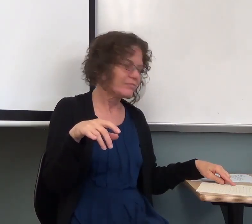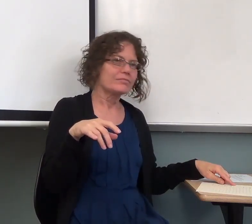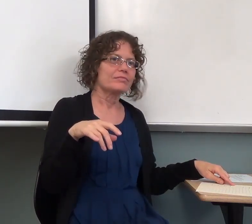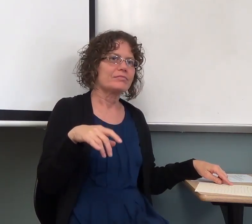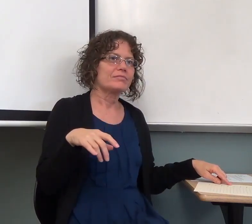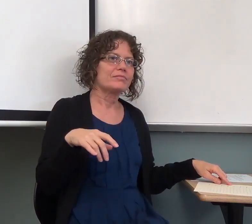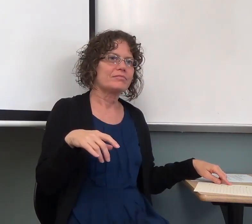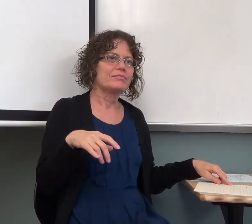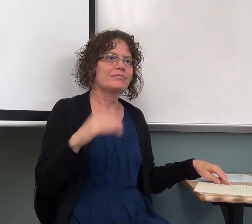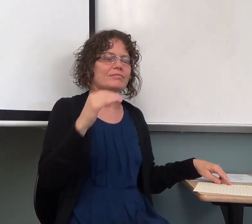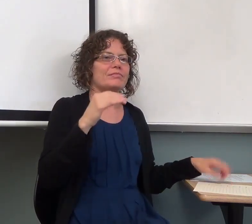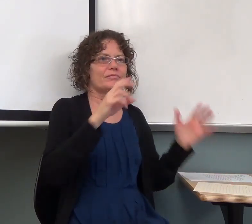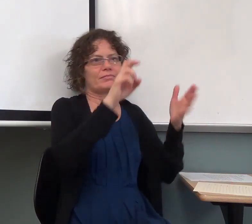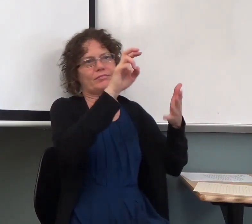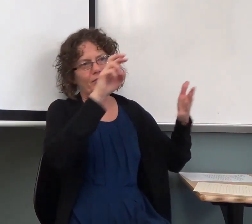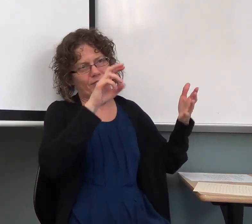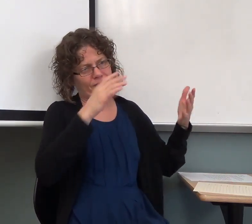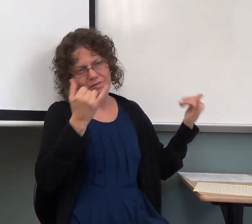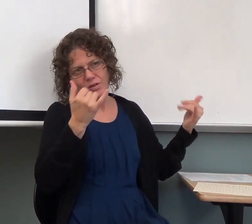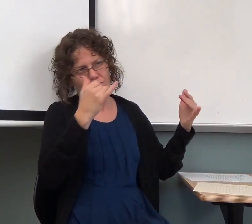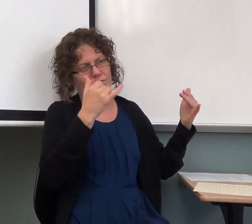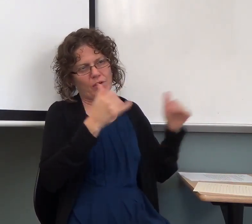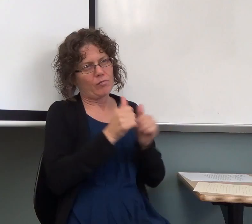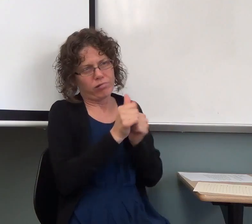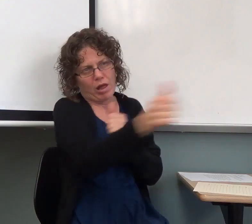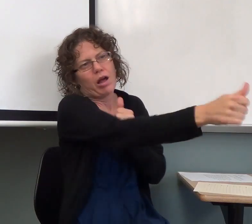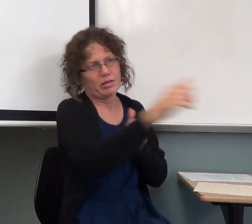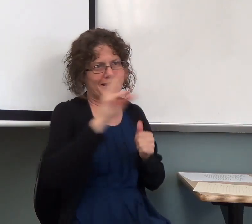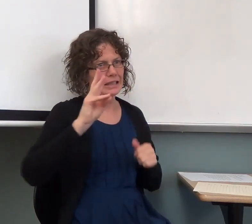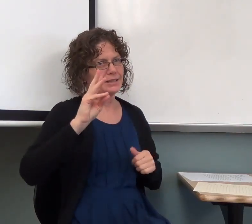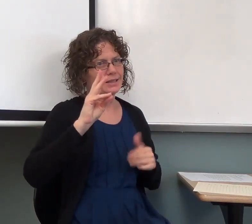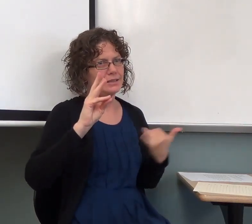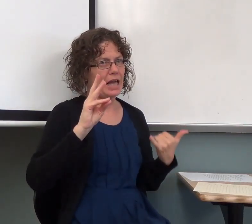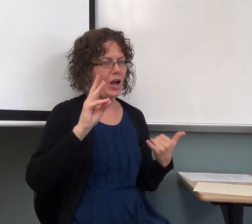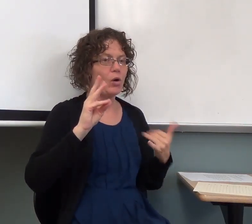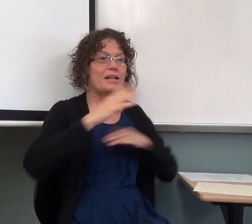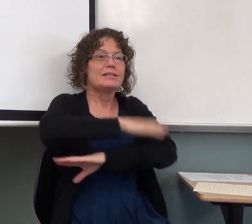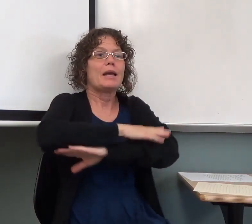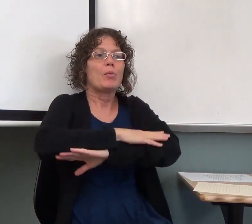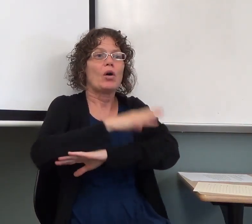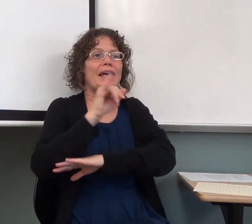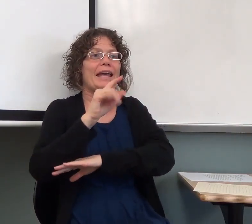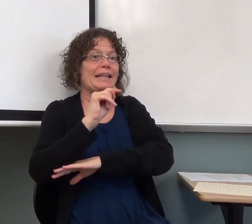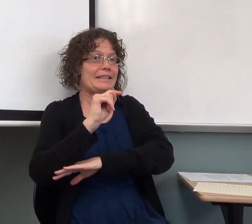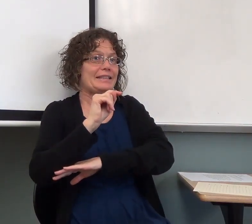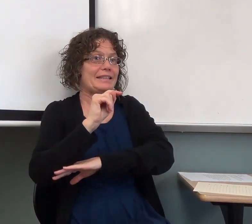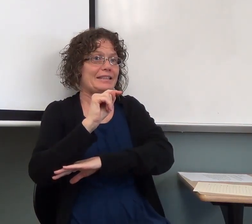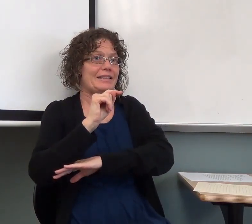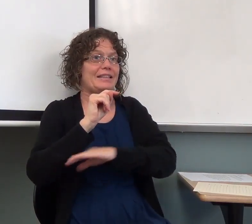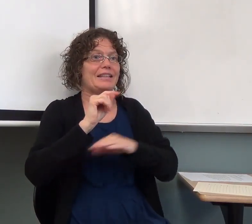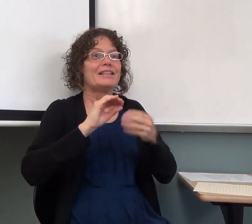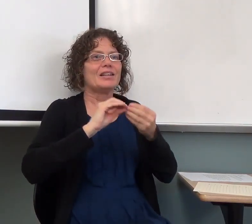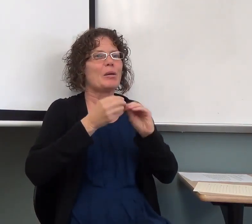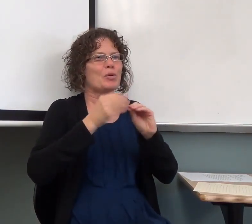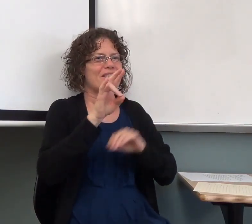table. It. That. Table. It. It. Number 7,